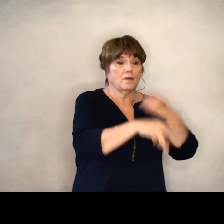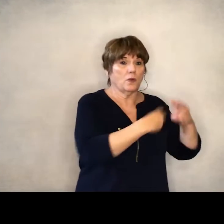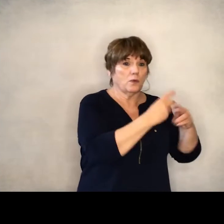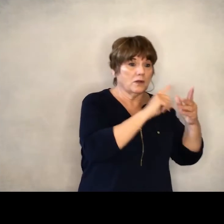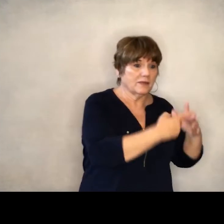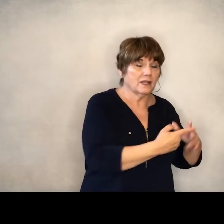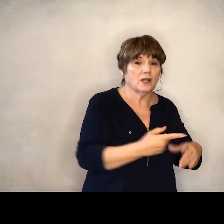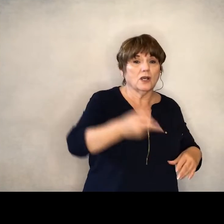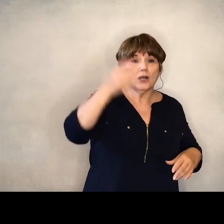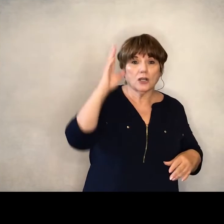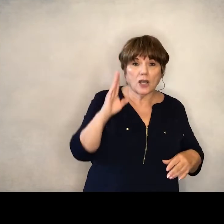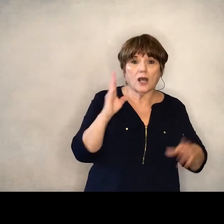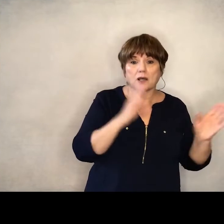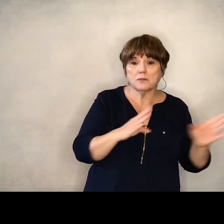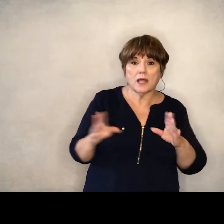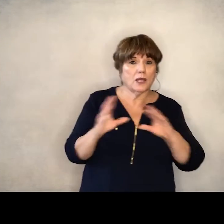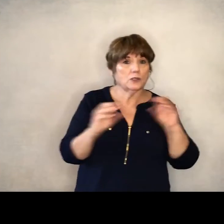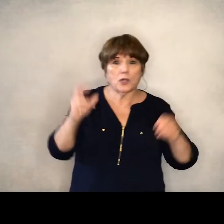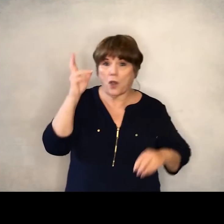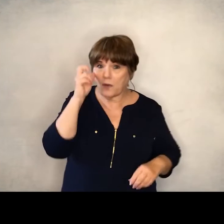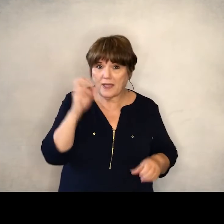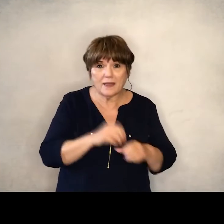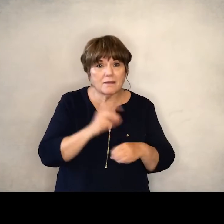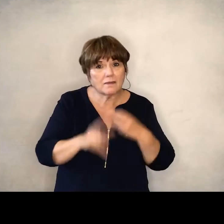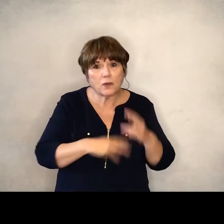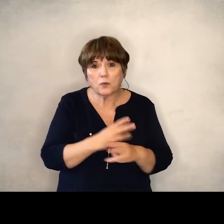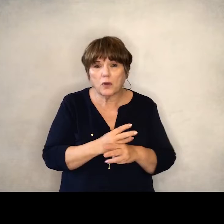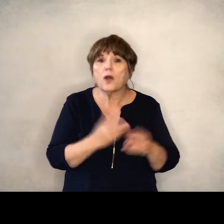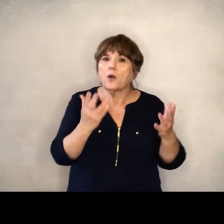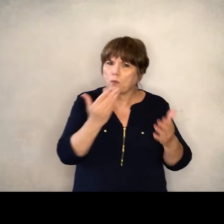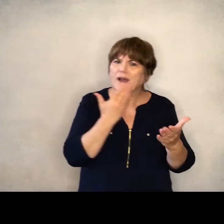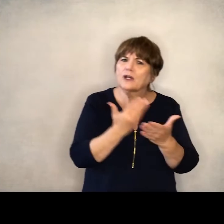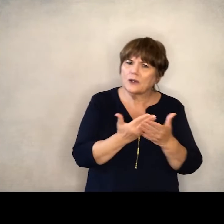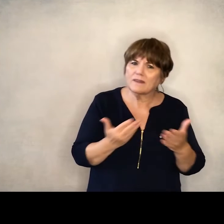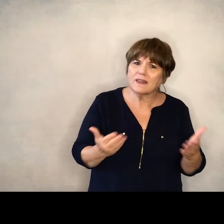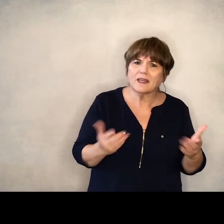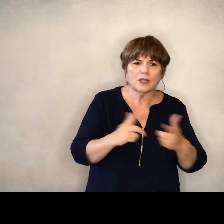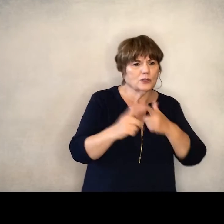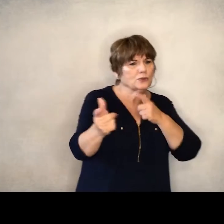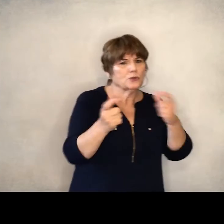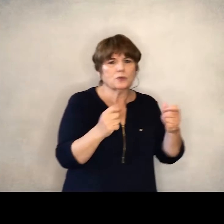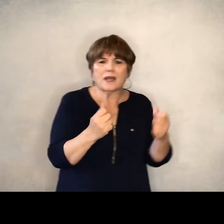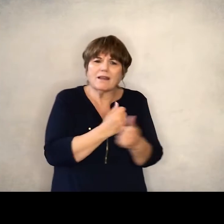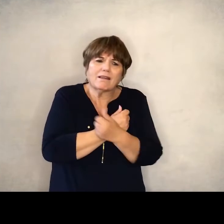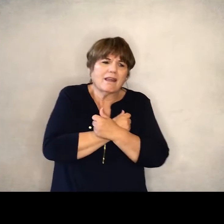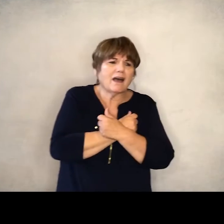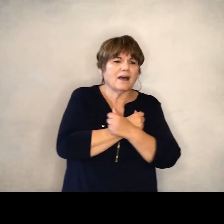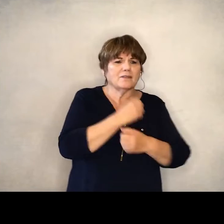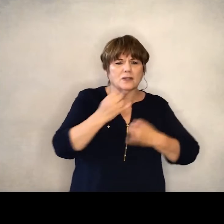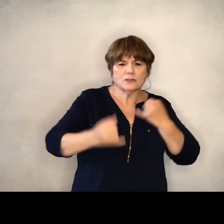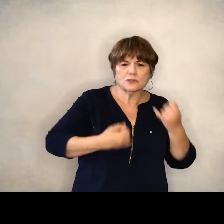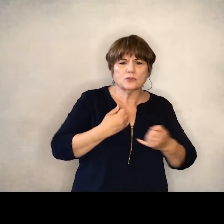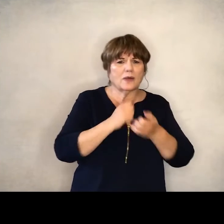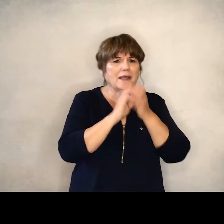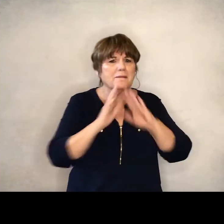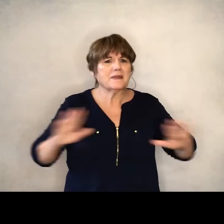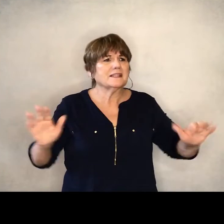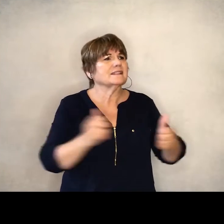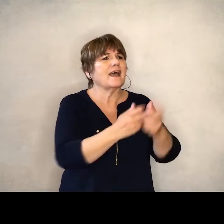for there to be no evil in the world at all. He wanted goodness to reign and love and joy and peace to be everywhere and in